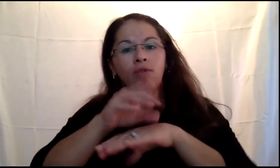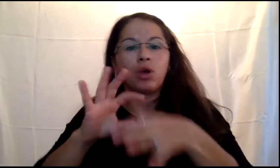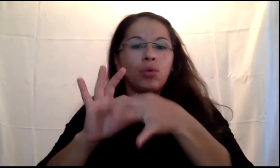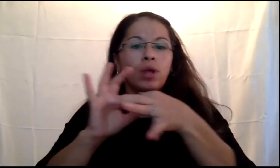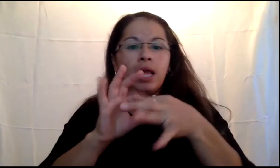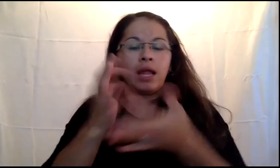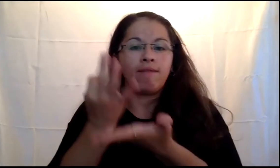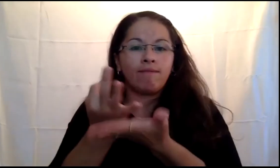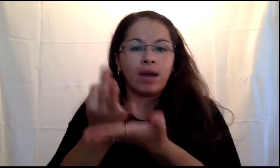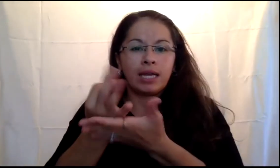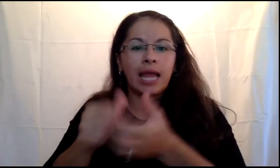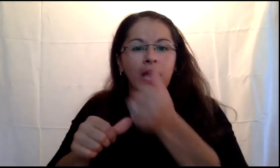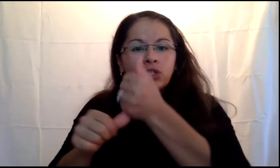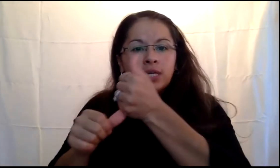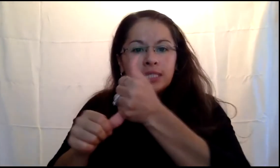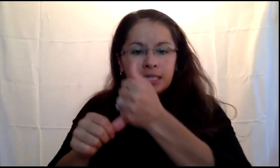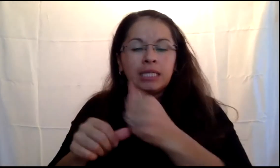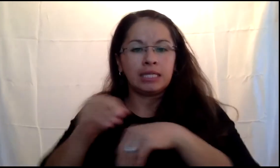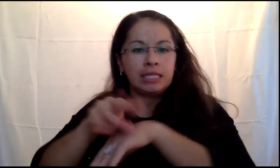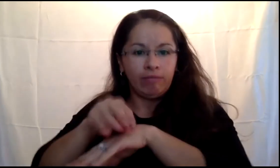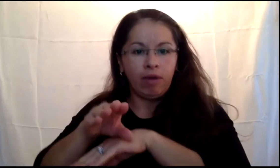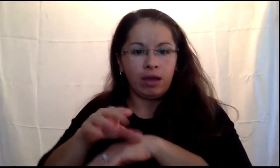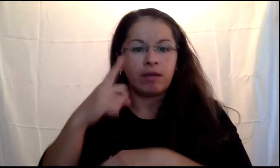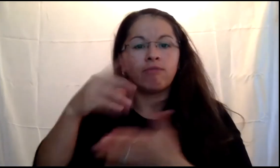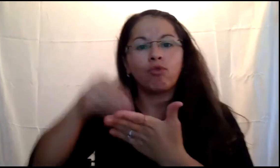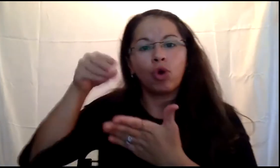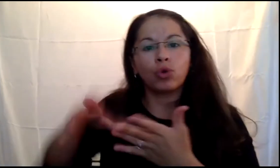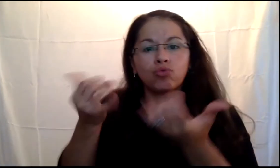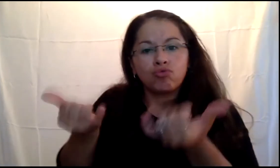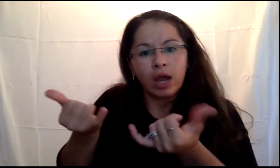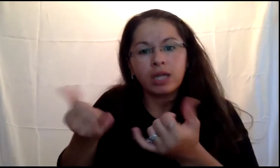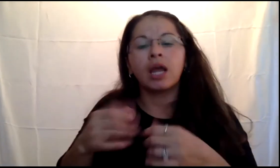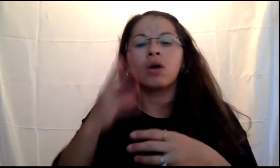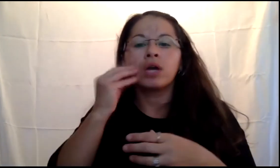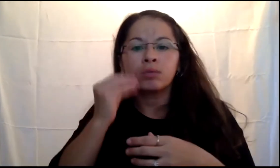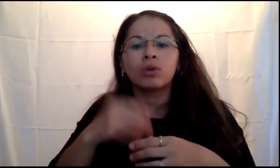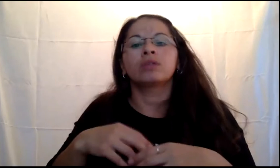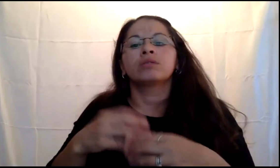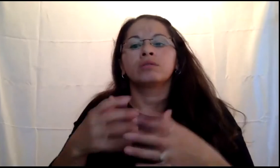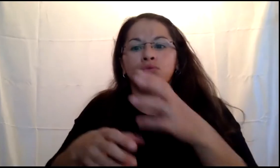arrive there, or for students who are currently going through reviewing financial aid awards.